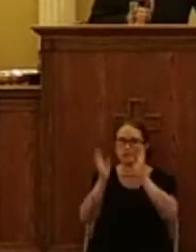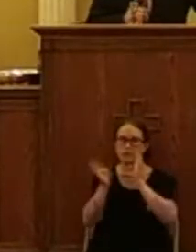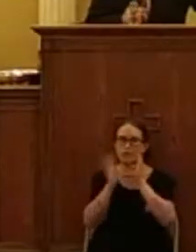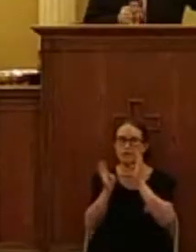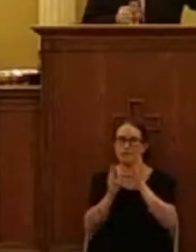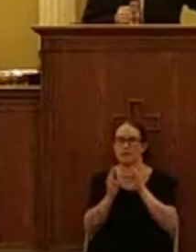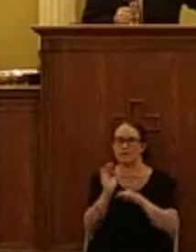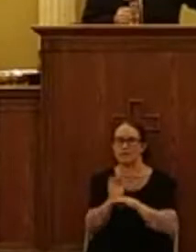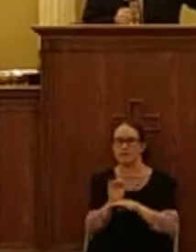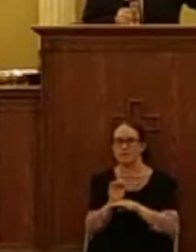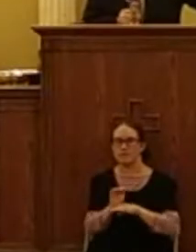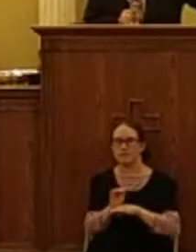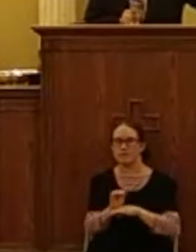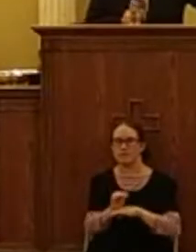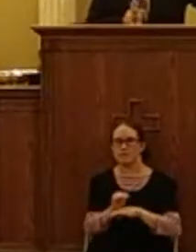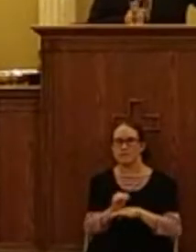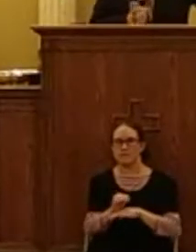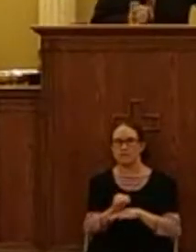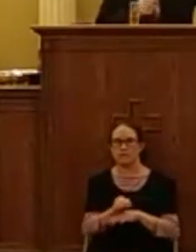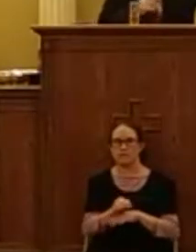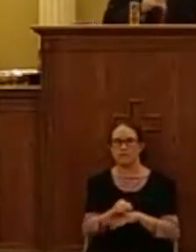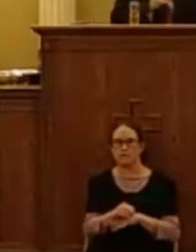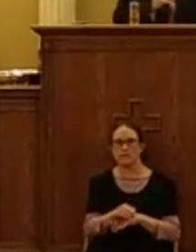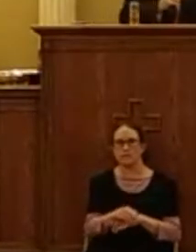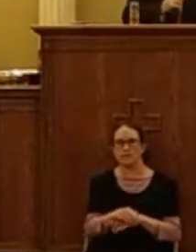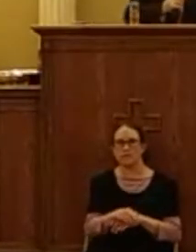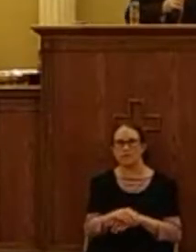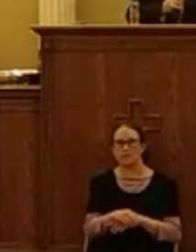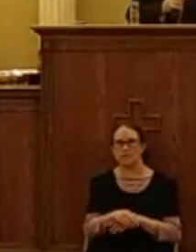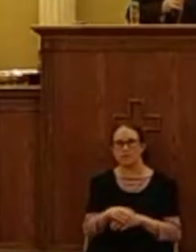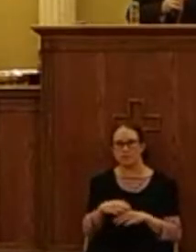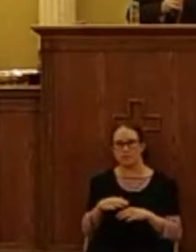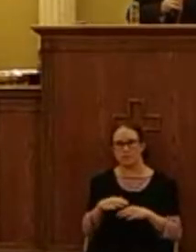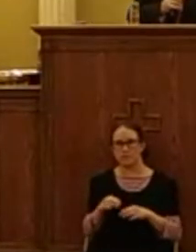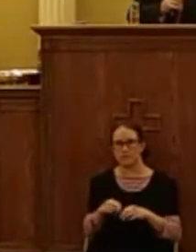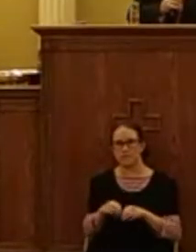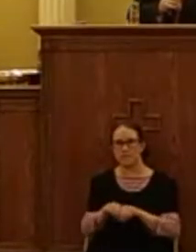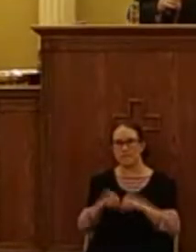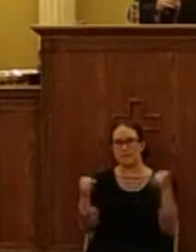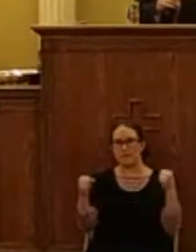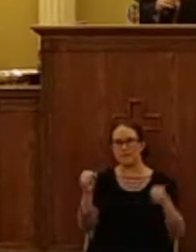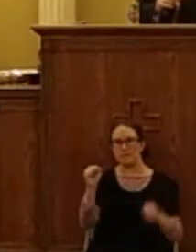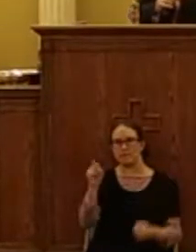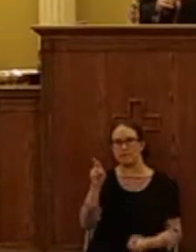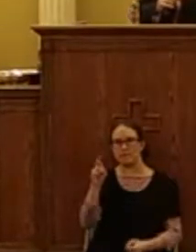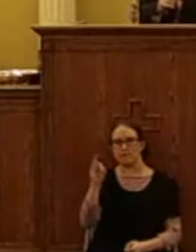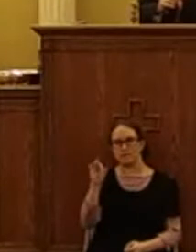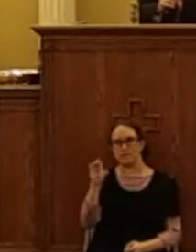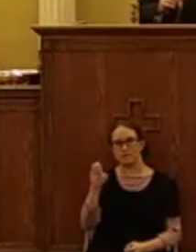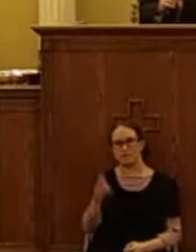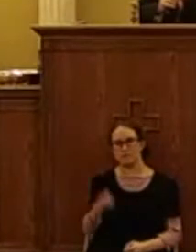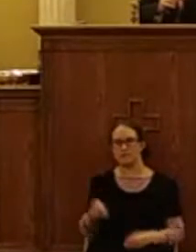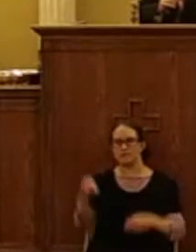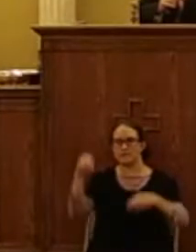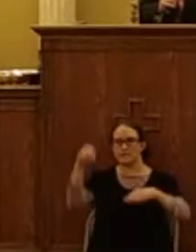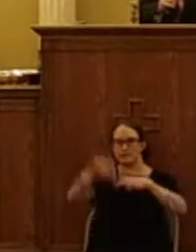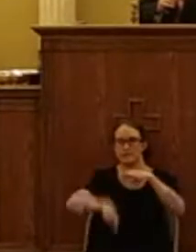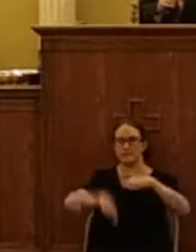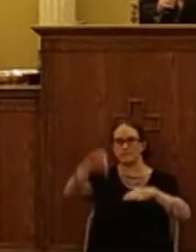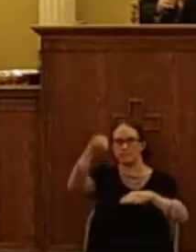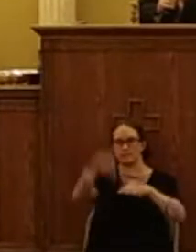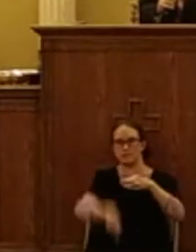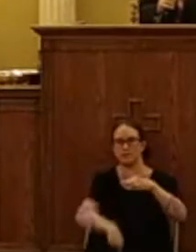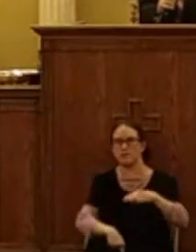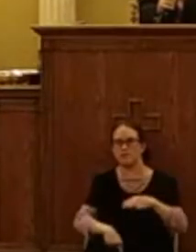am certainly just skimming the surface, because it's a deep, deep,